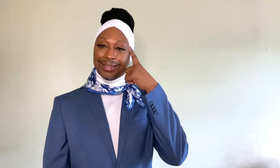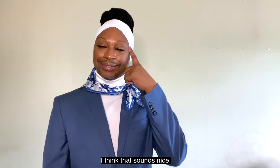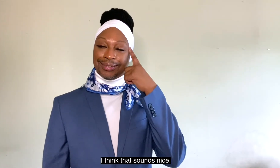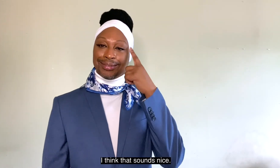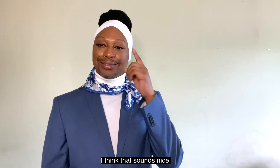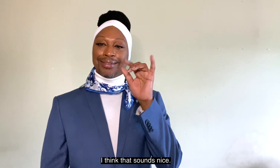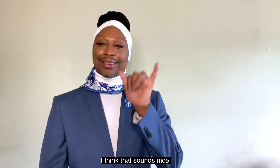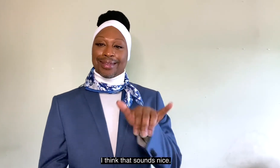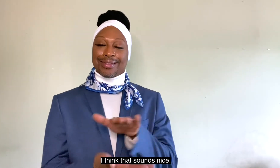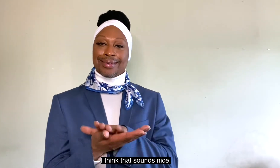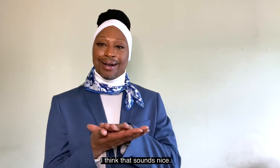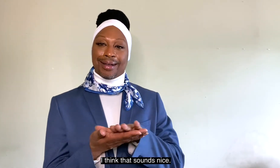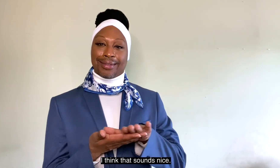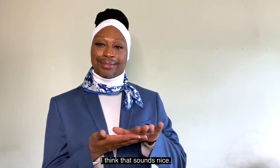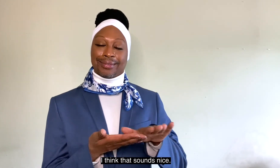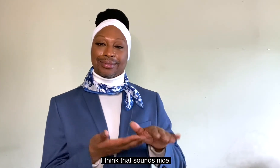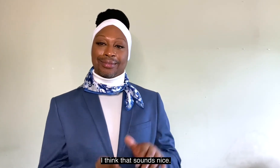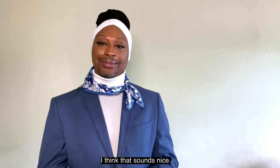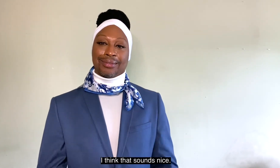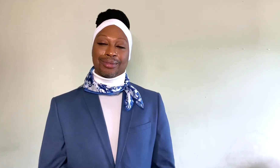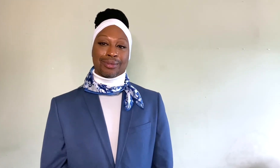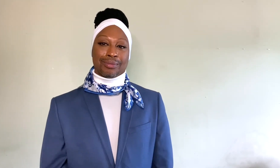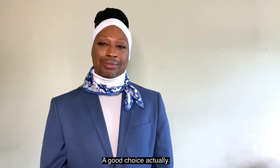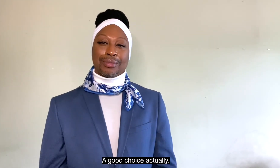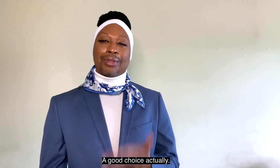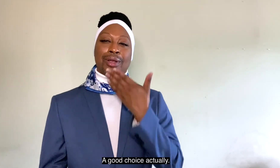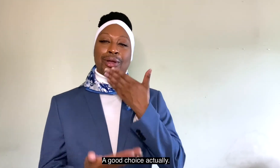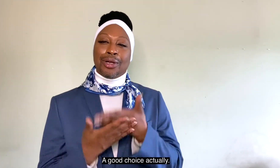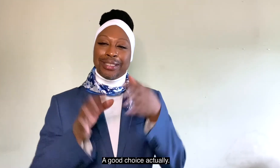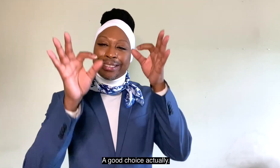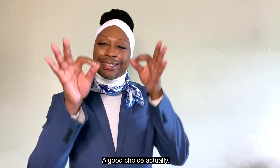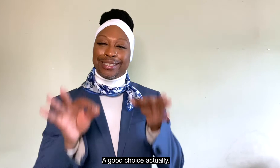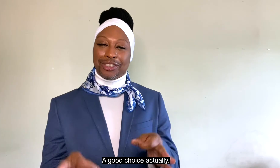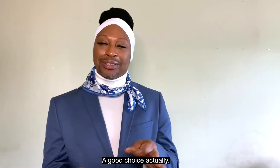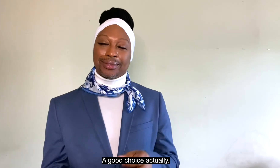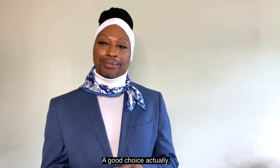I think that sounds nice. I think good choice, actually.